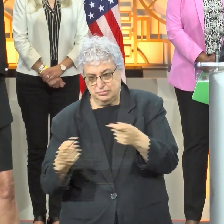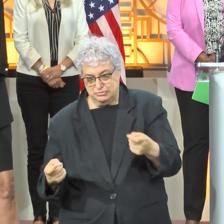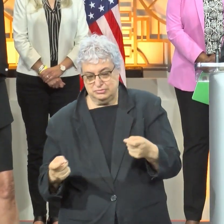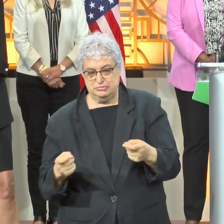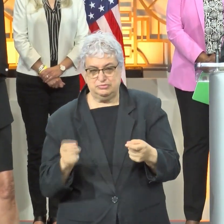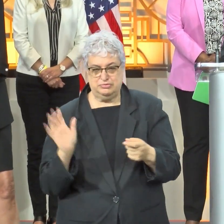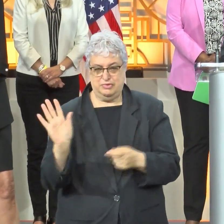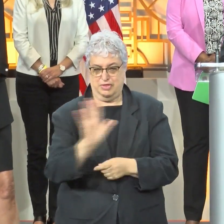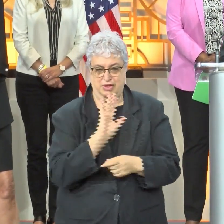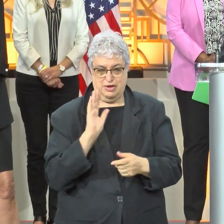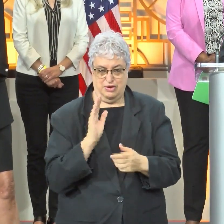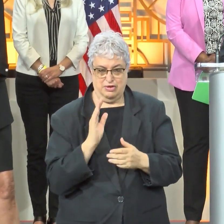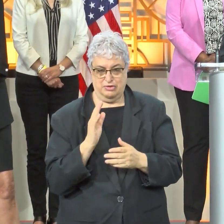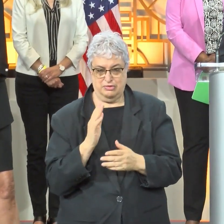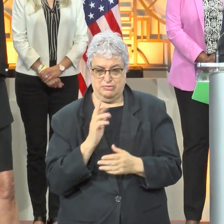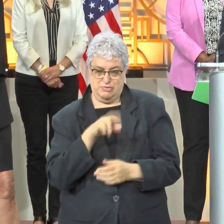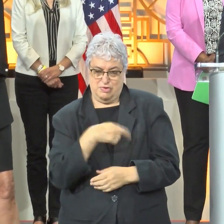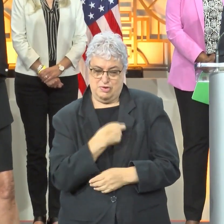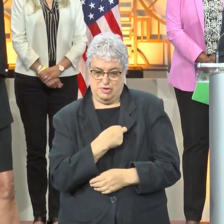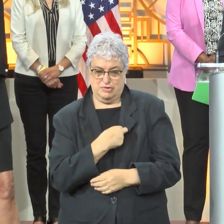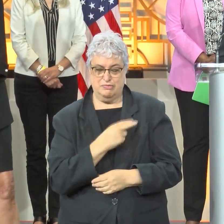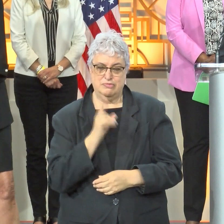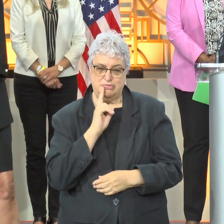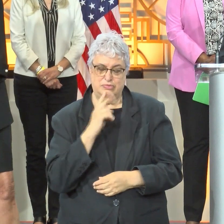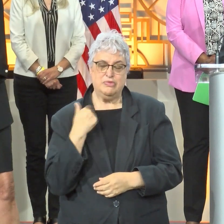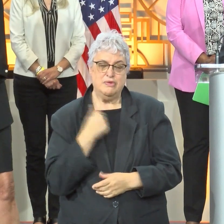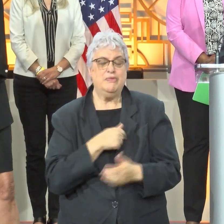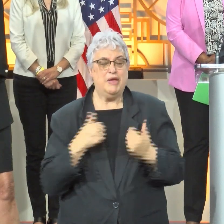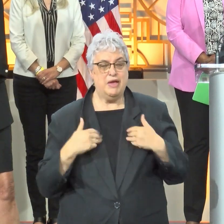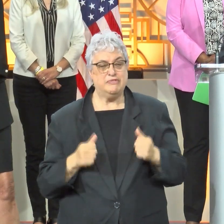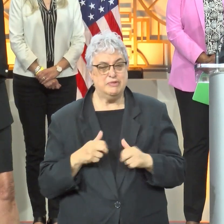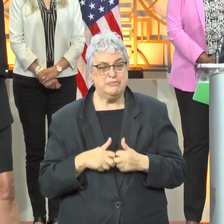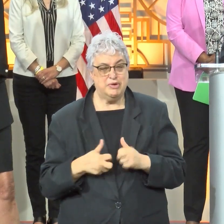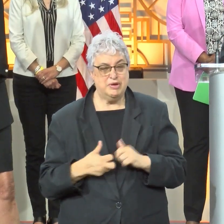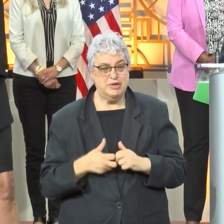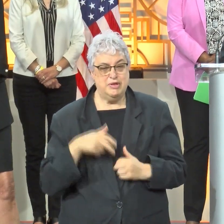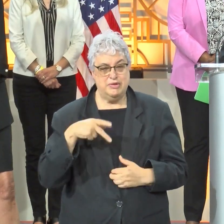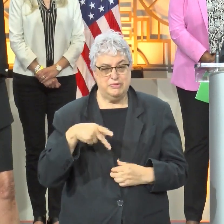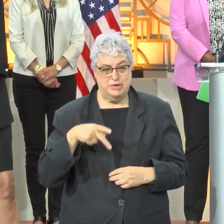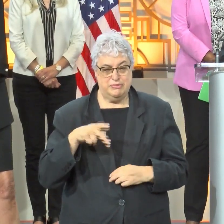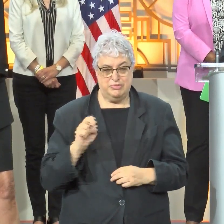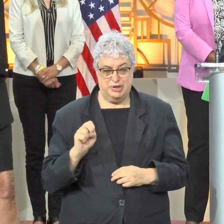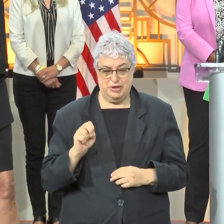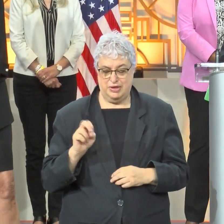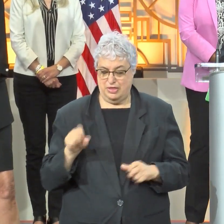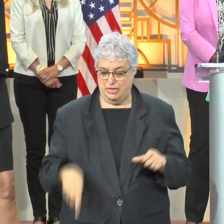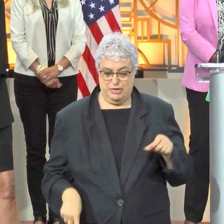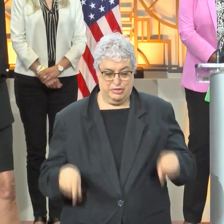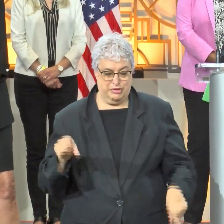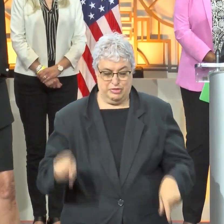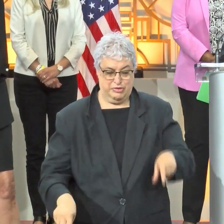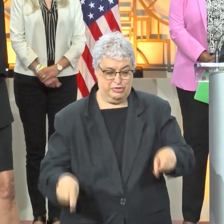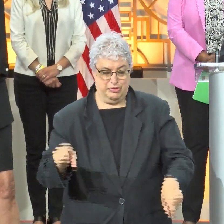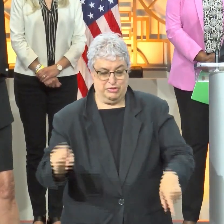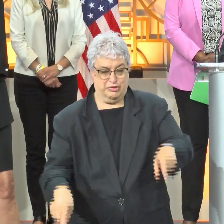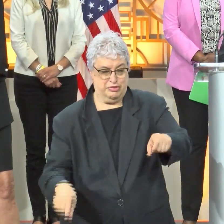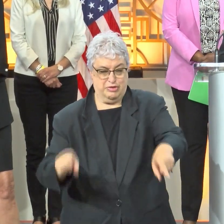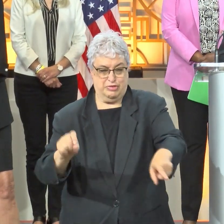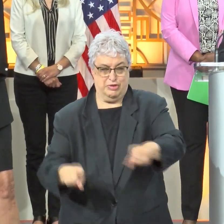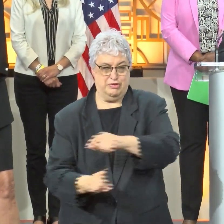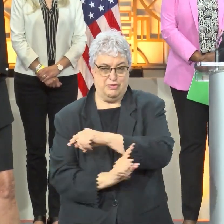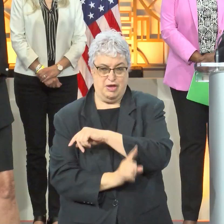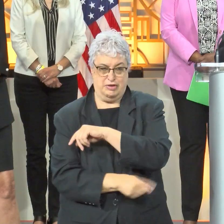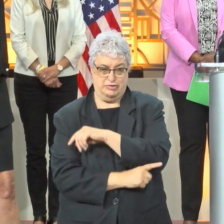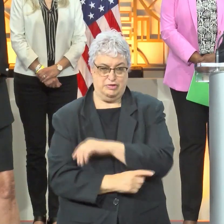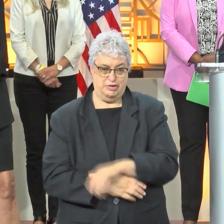their part. But Houston, we do have a problem, a PPE litter problem, in addition